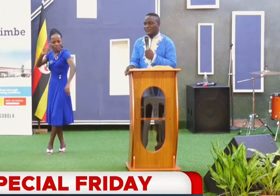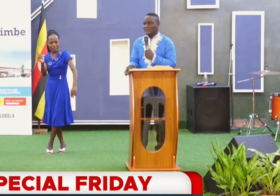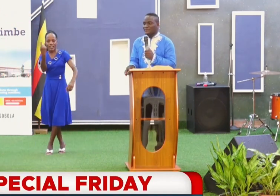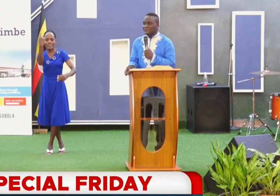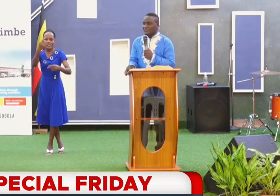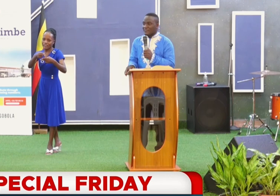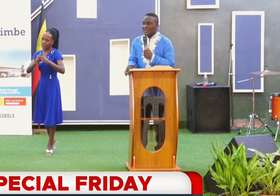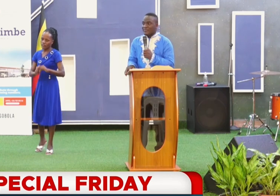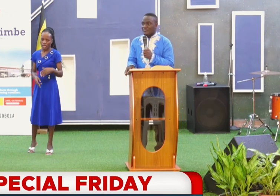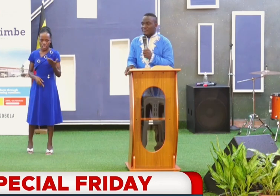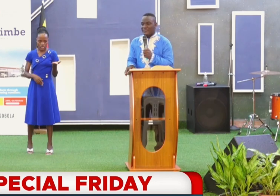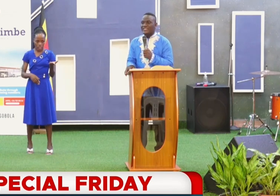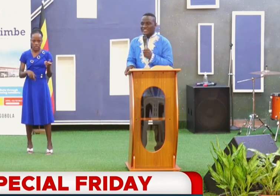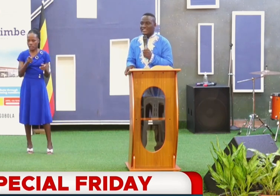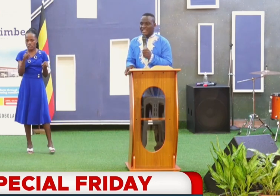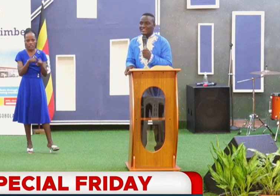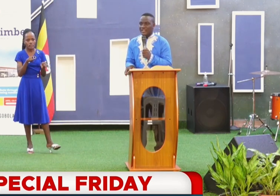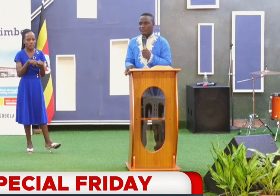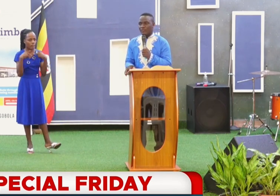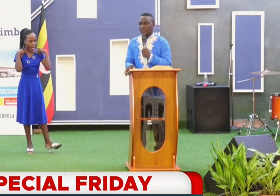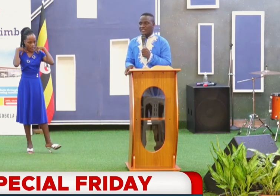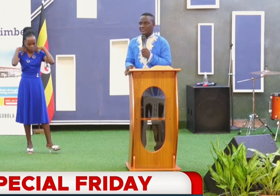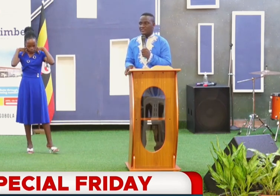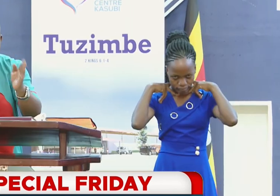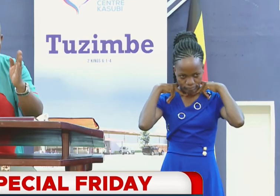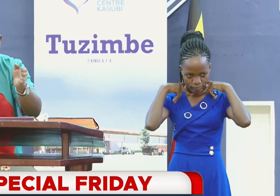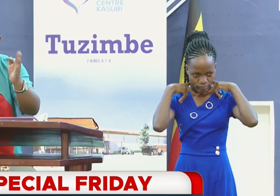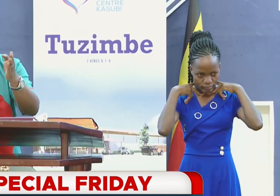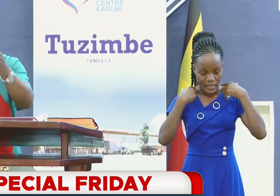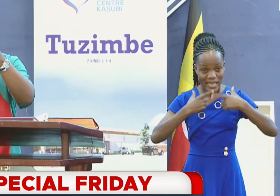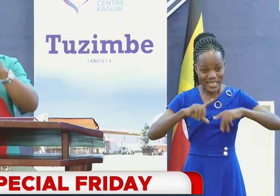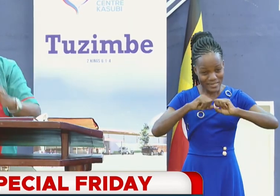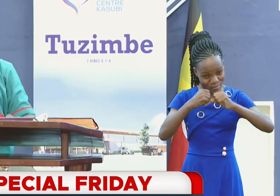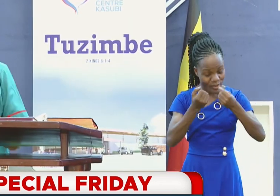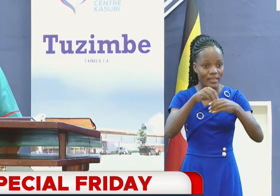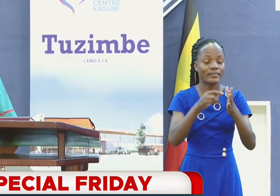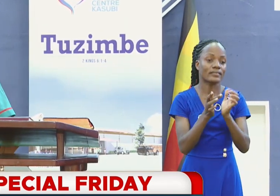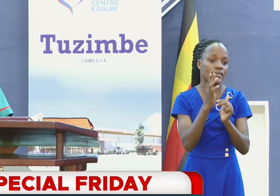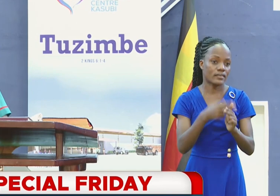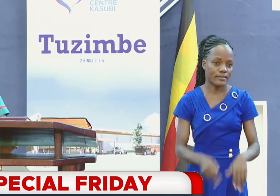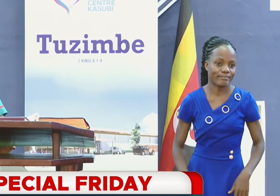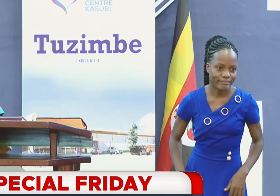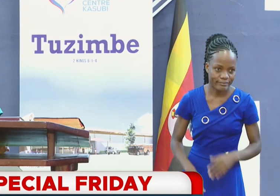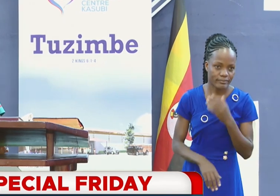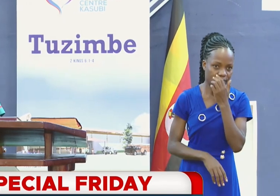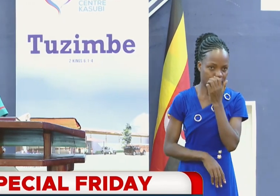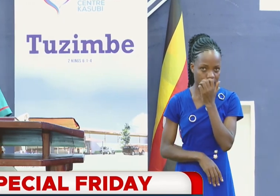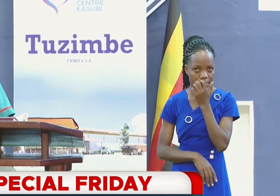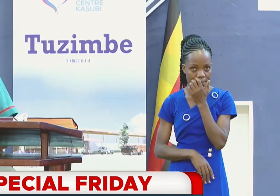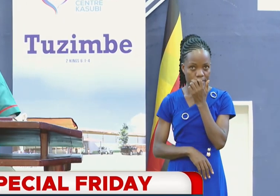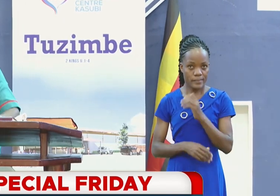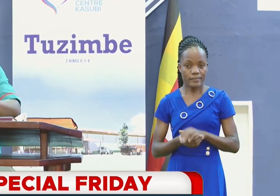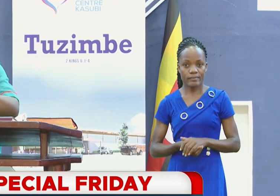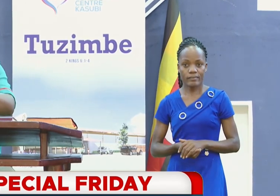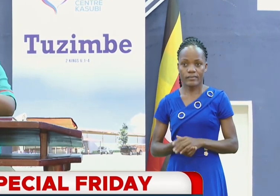do. Abaruganda obona bobusibe. Brethren, see such kind of bondage. We need to break it in the name of Jesus. Amen. Tuino chikutula mulinye lya